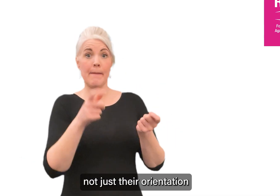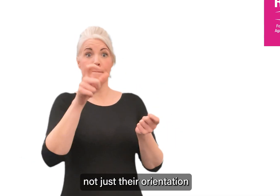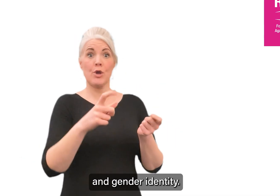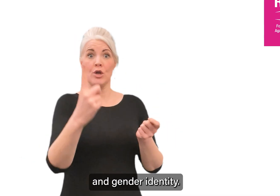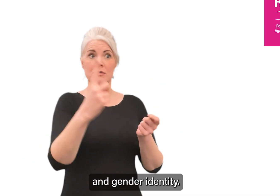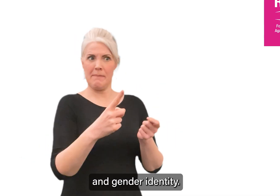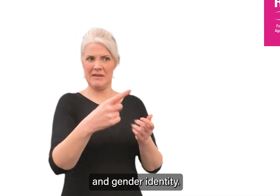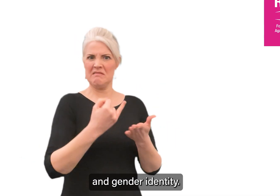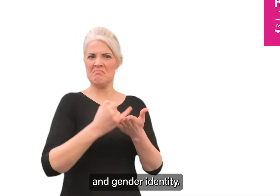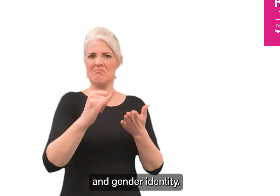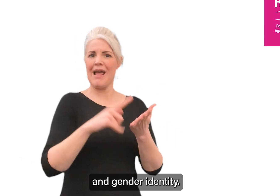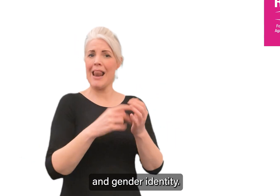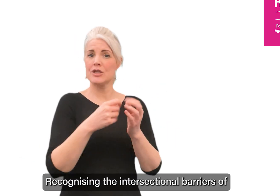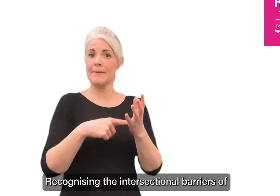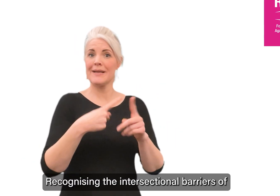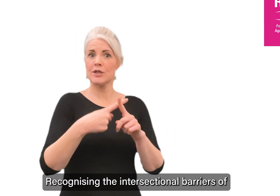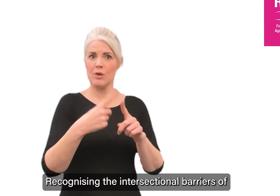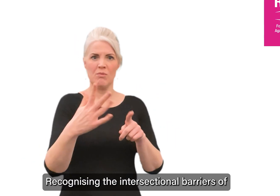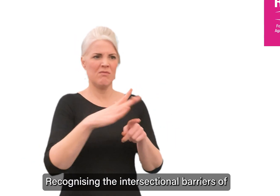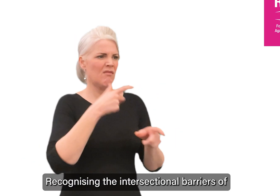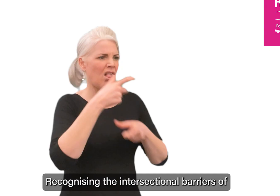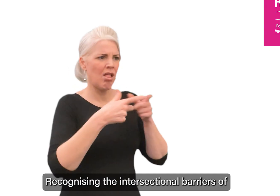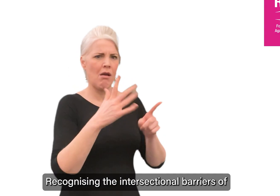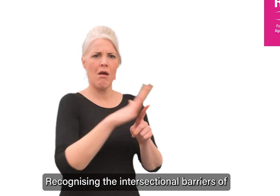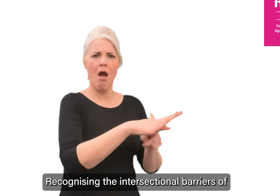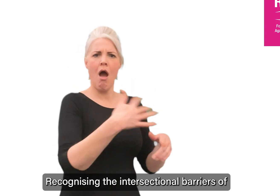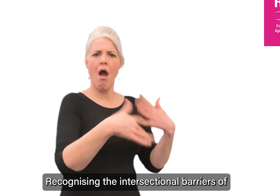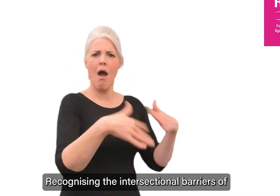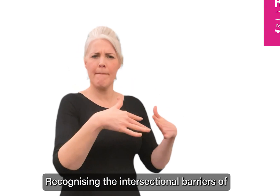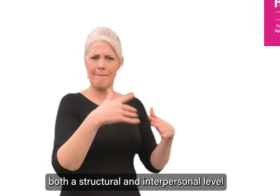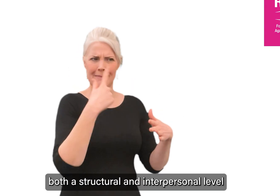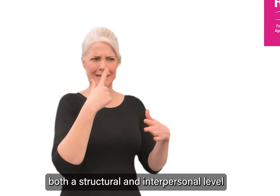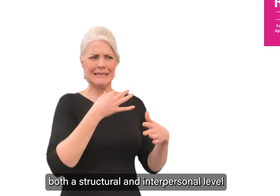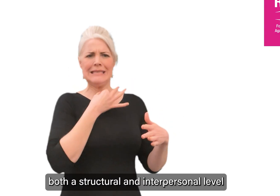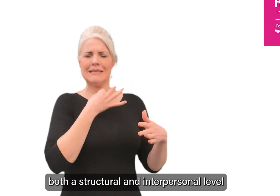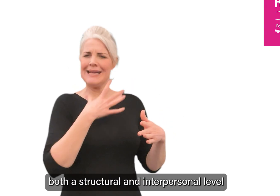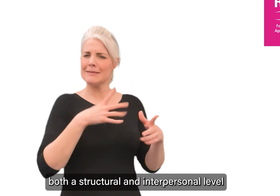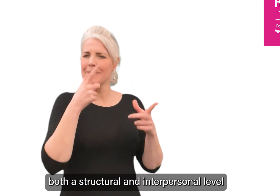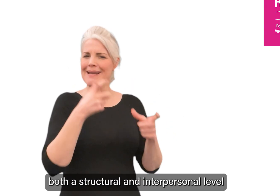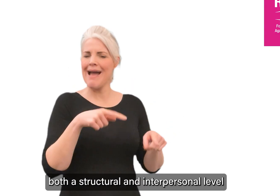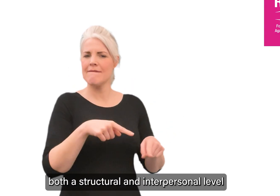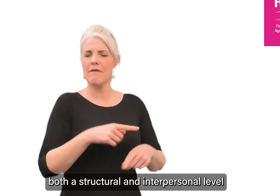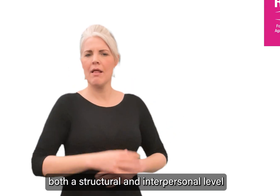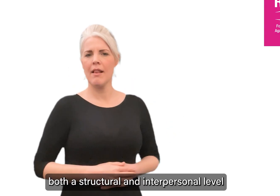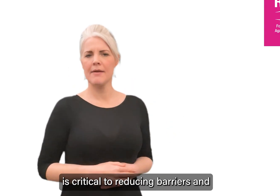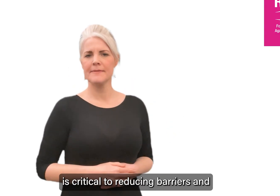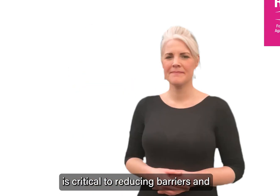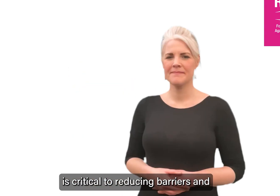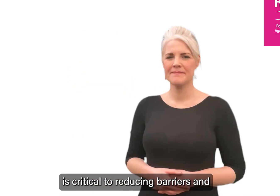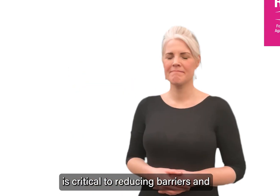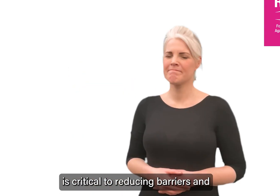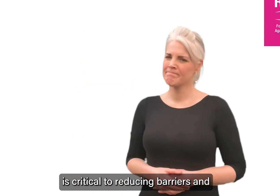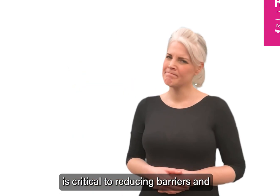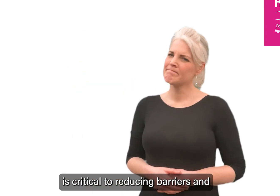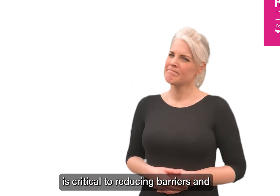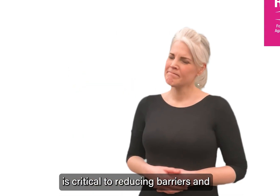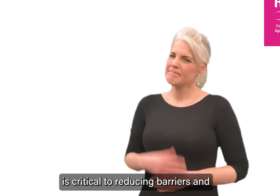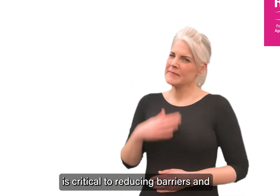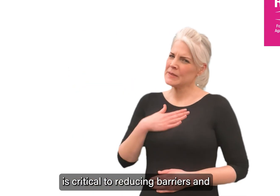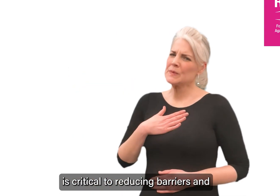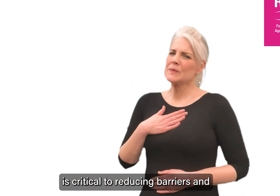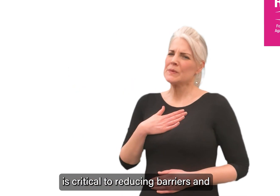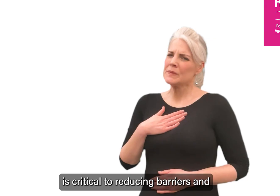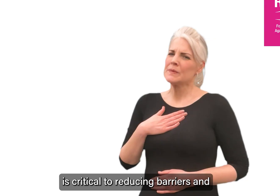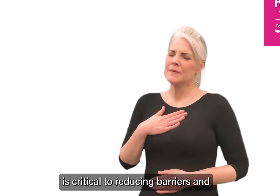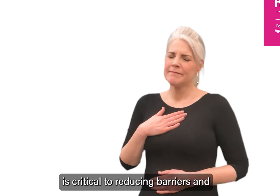their orientation and gender identity. Recognizing the intersectional barriers at both a structural and interpersonal level is critical